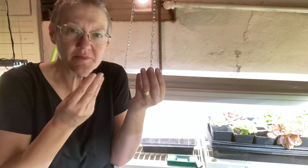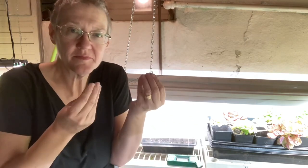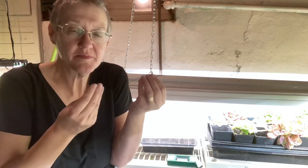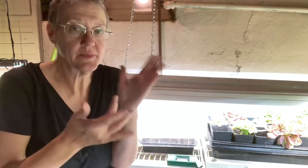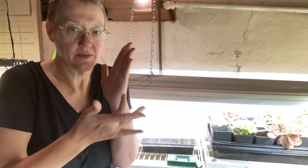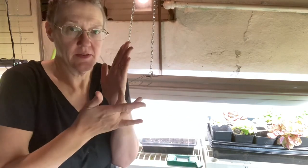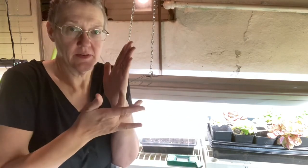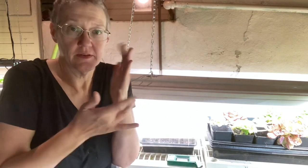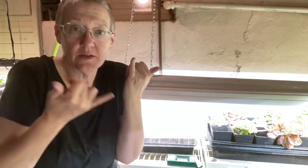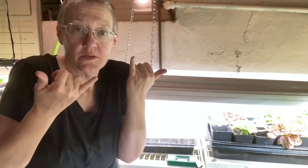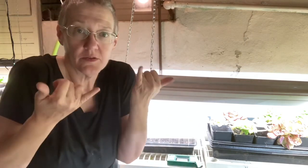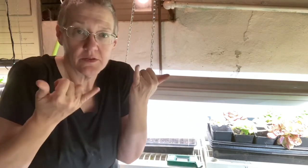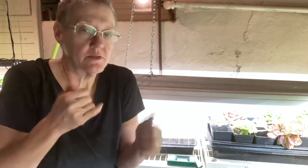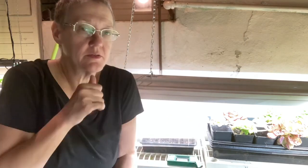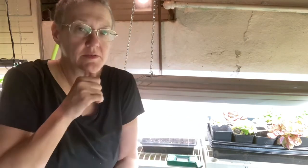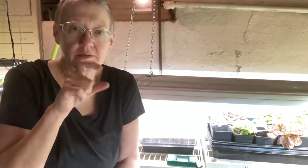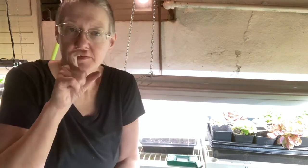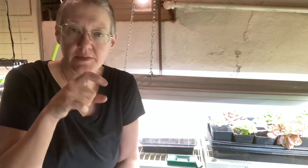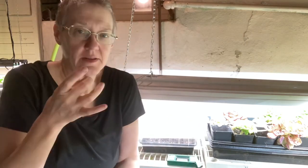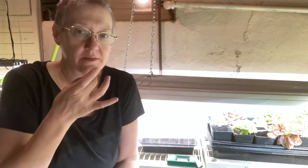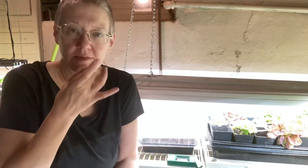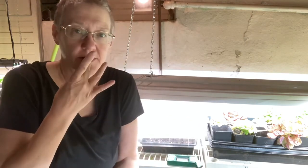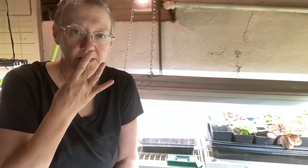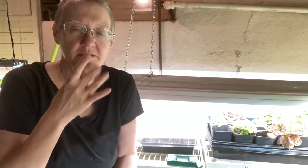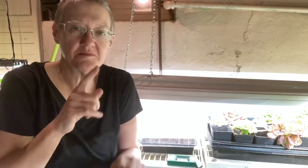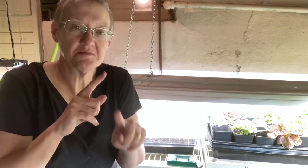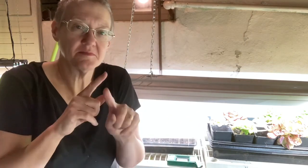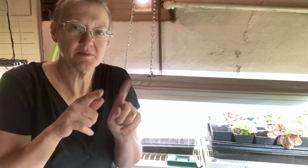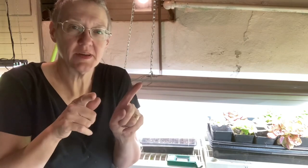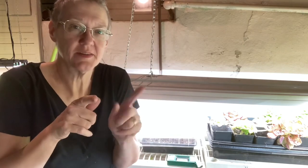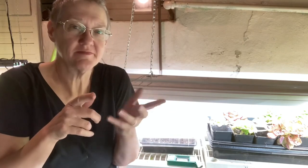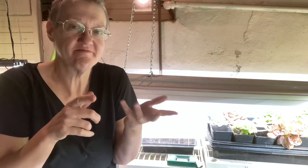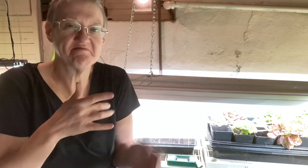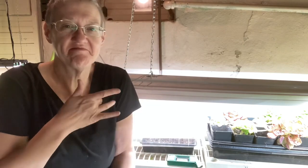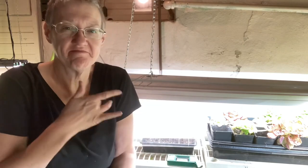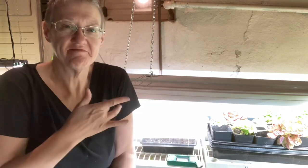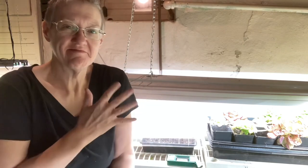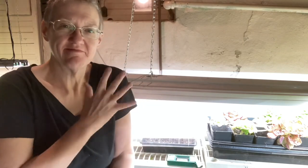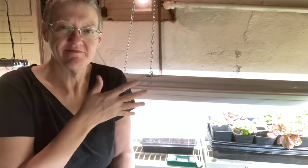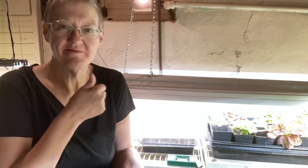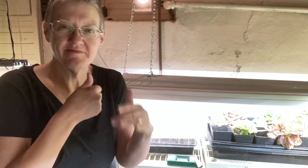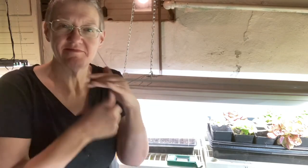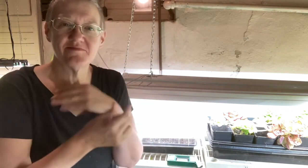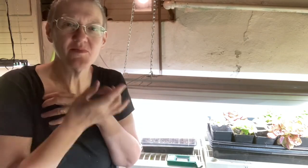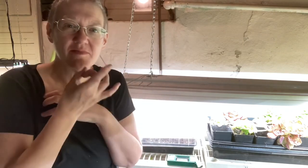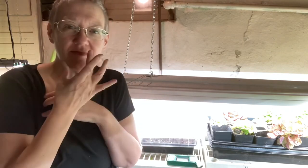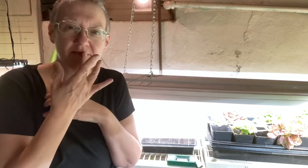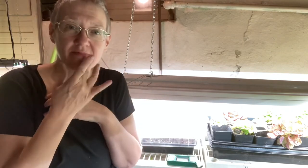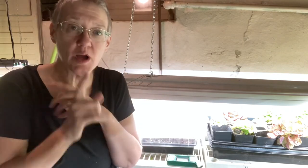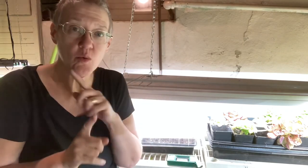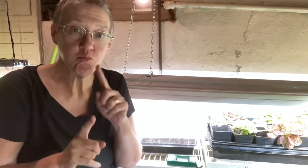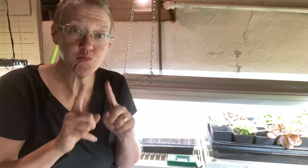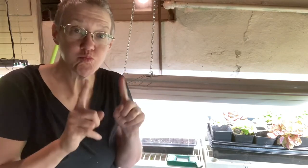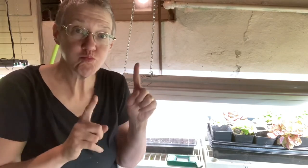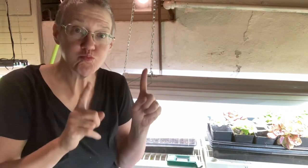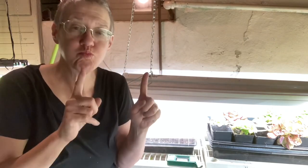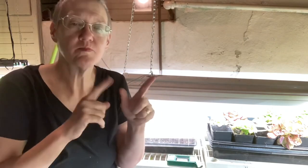It helps hold in the moisture. Technically, it doesn't need light right now to germinate. But I tend to leave it under light, and then